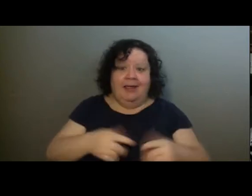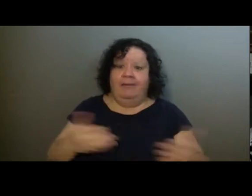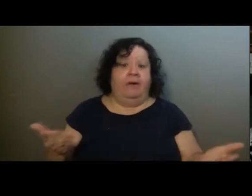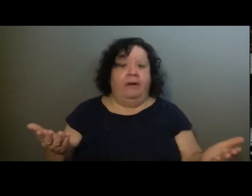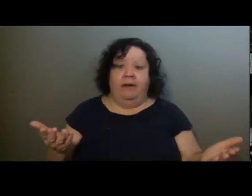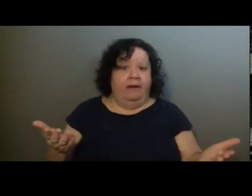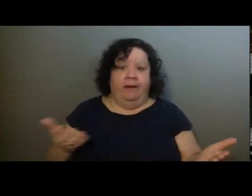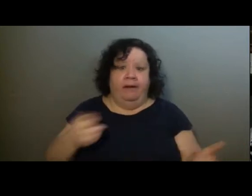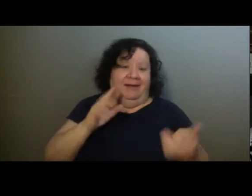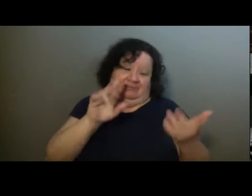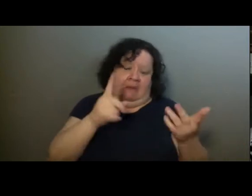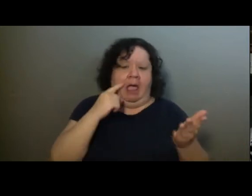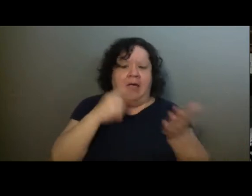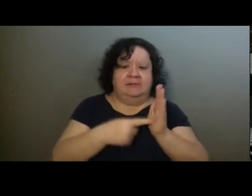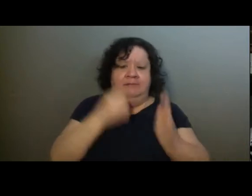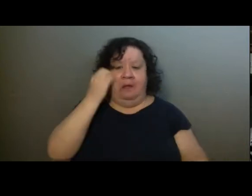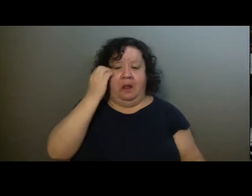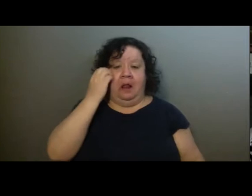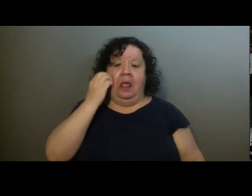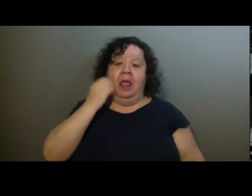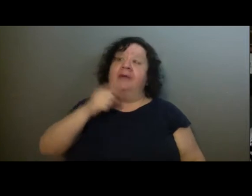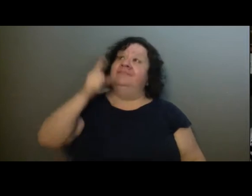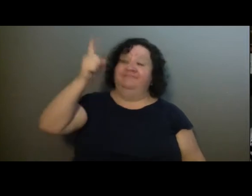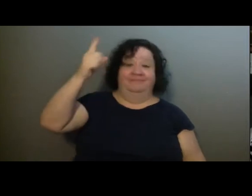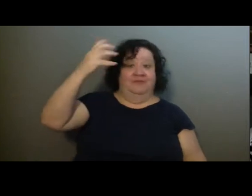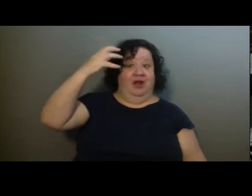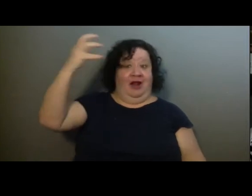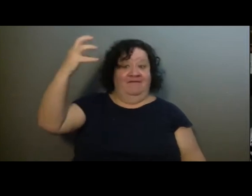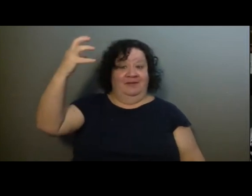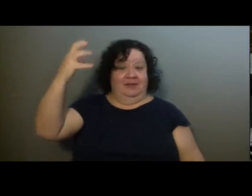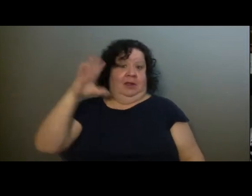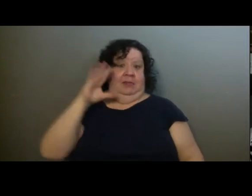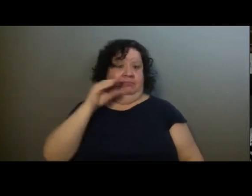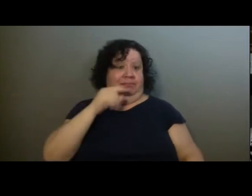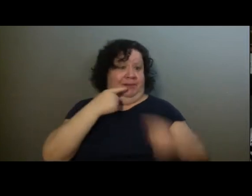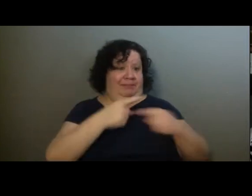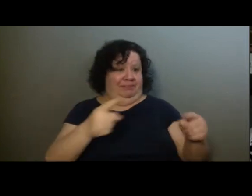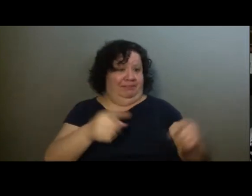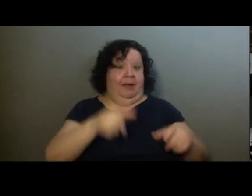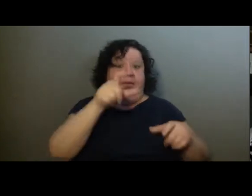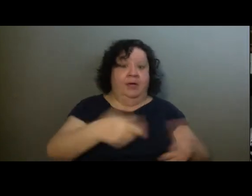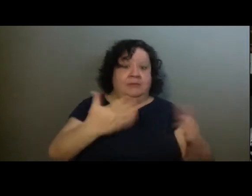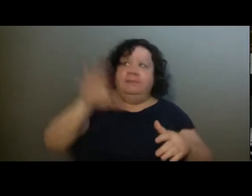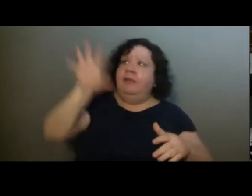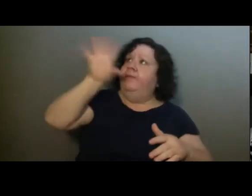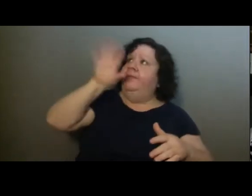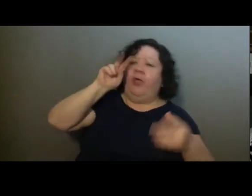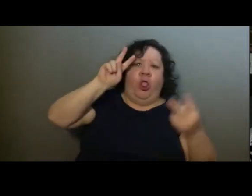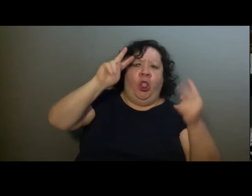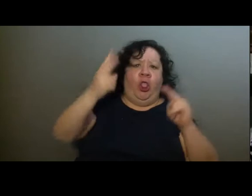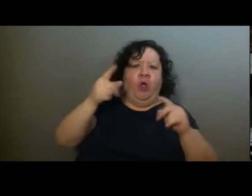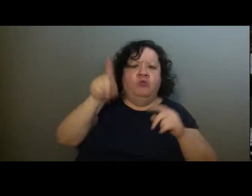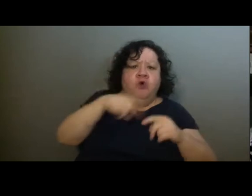or miscommunicate a message that is coming through, because you are reliant on third, fourth, even in some